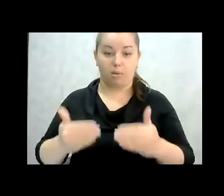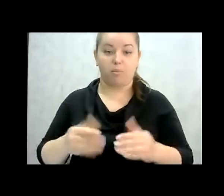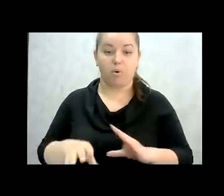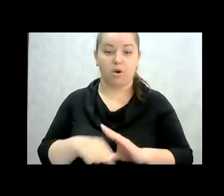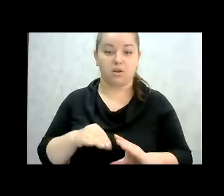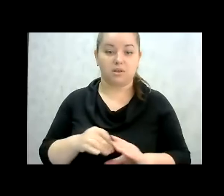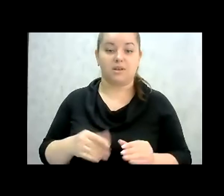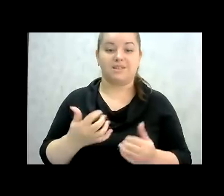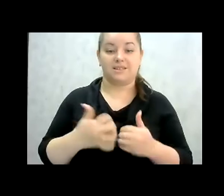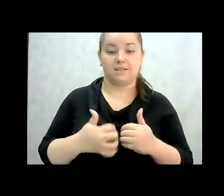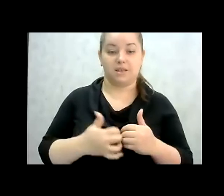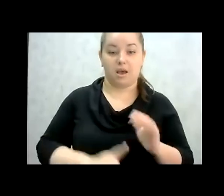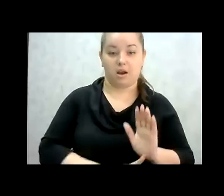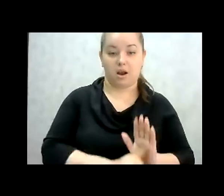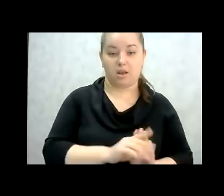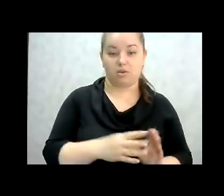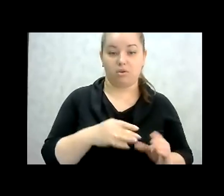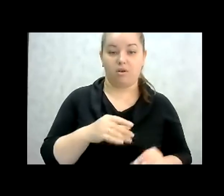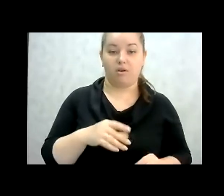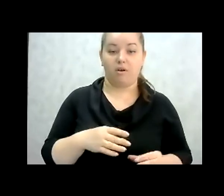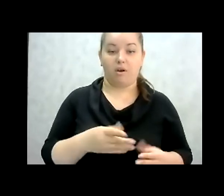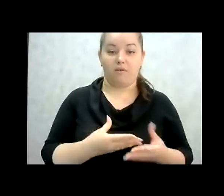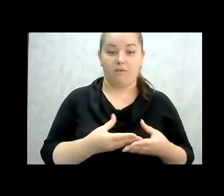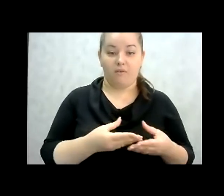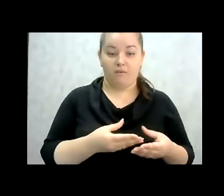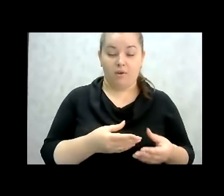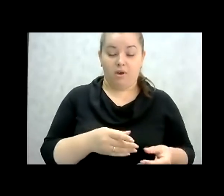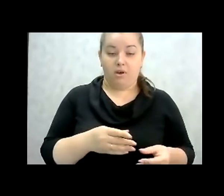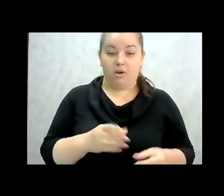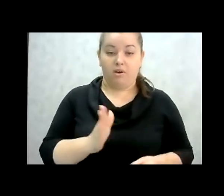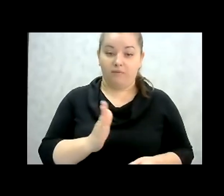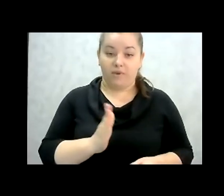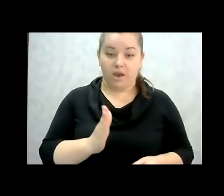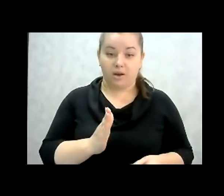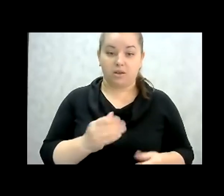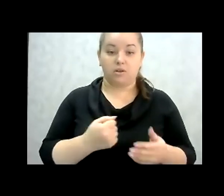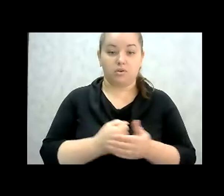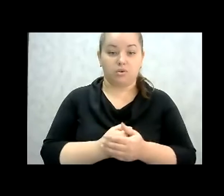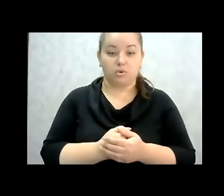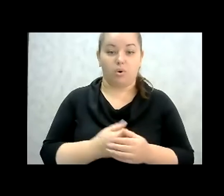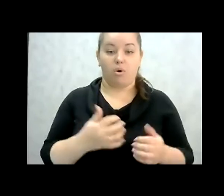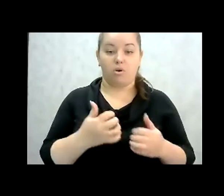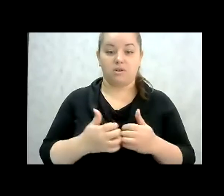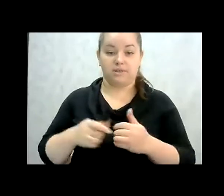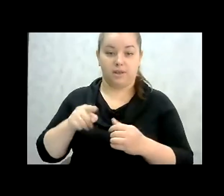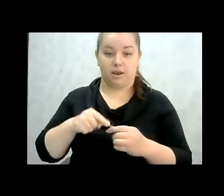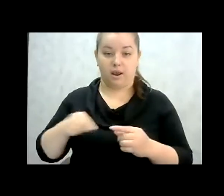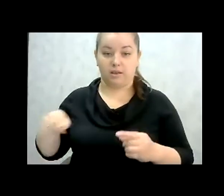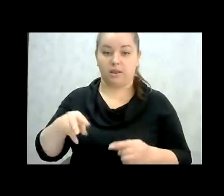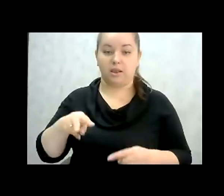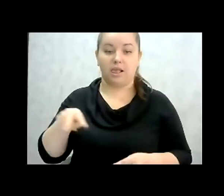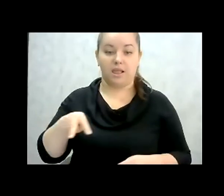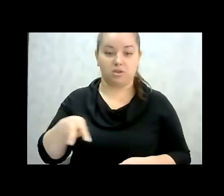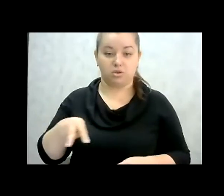66 long-term observers deployed throughout the country. Most of our findings from that observation were elaborated in the preliminary statement,